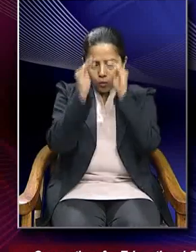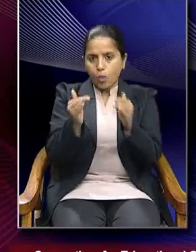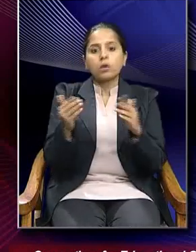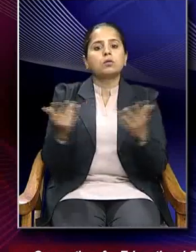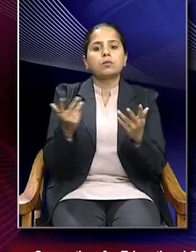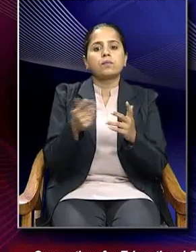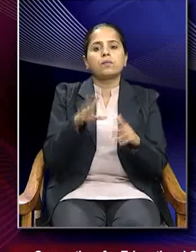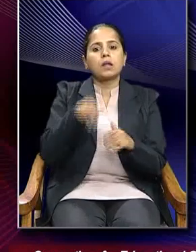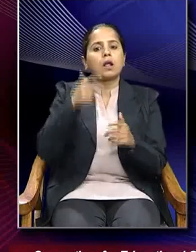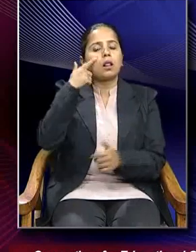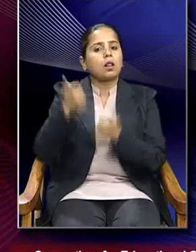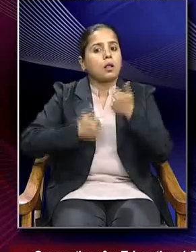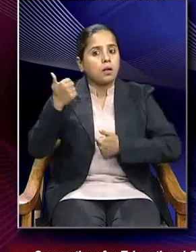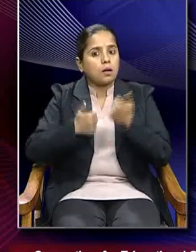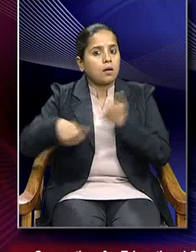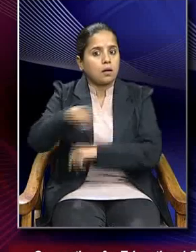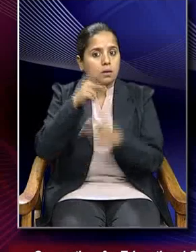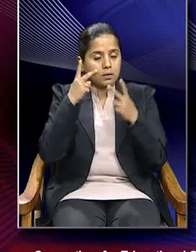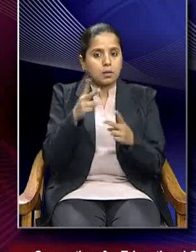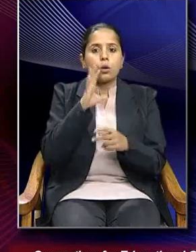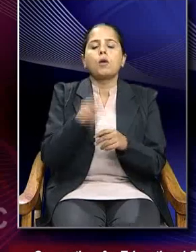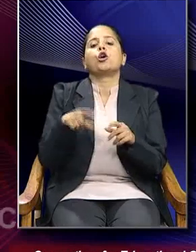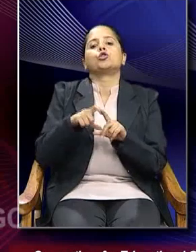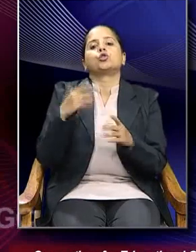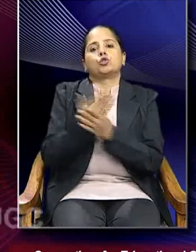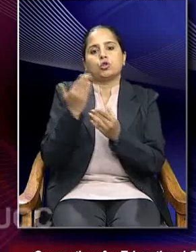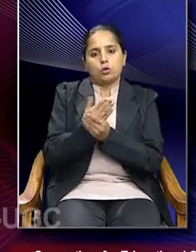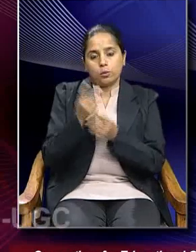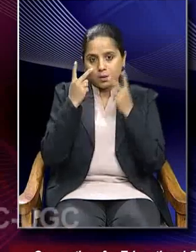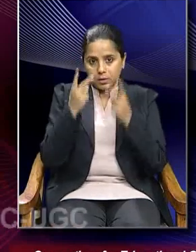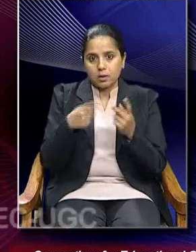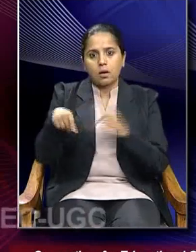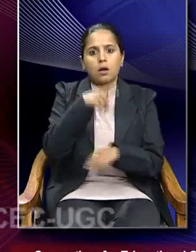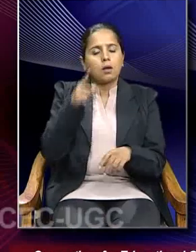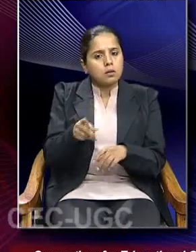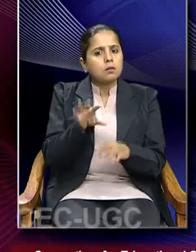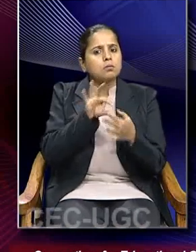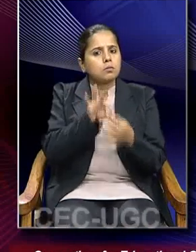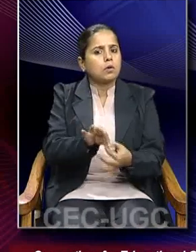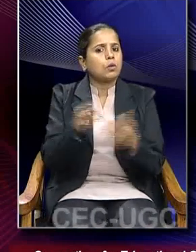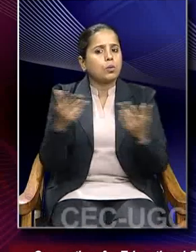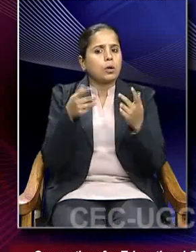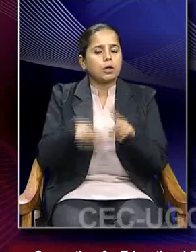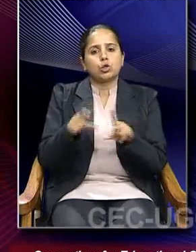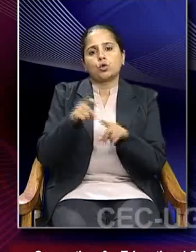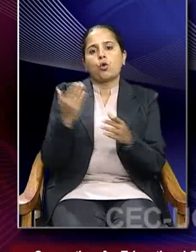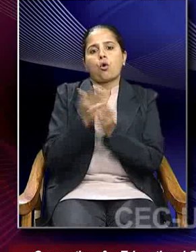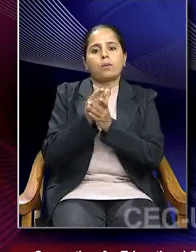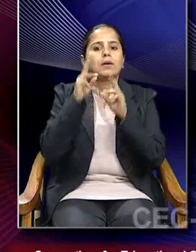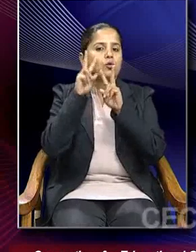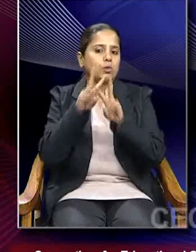the examination of relevant document, then it falls in the category of documentary